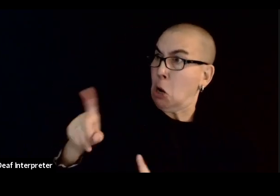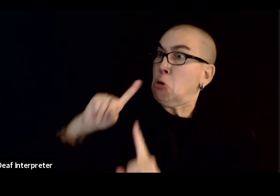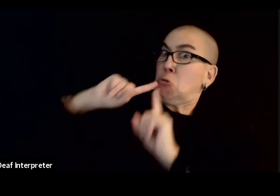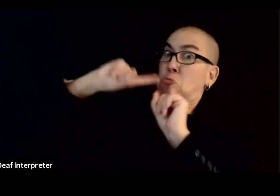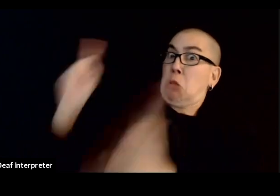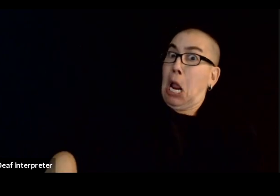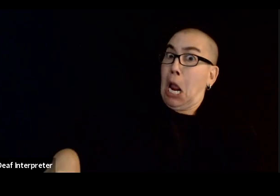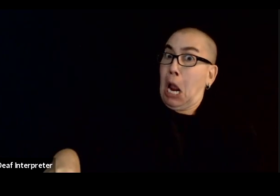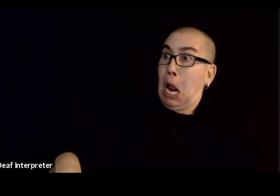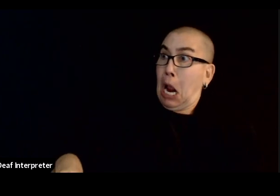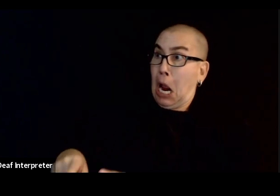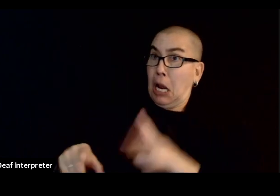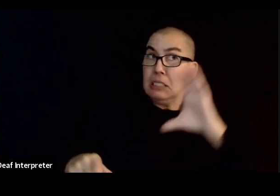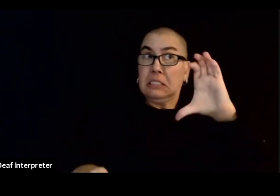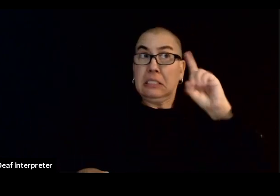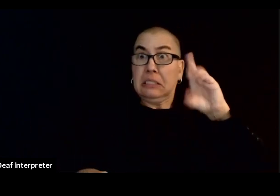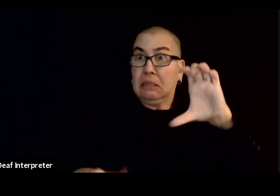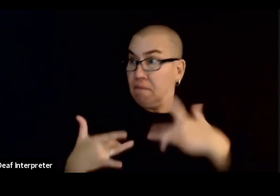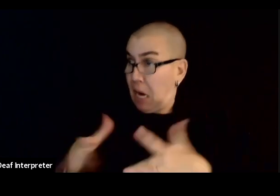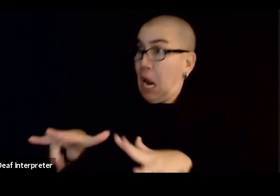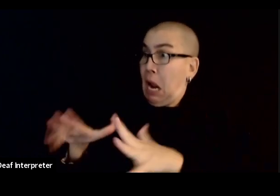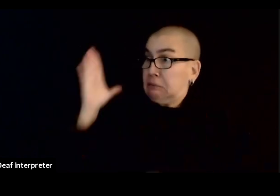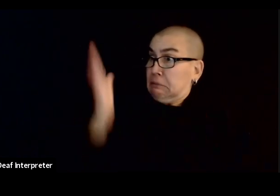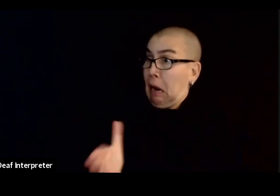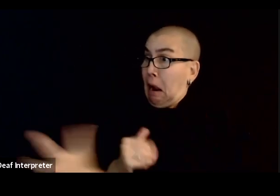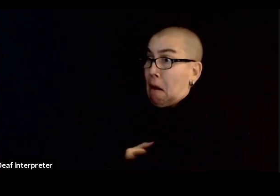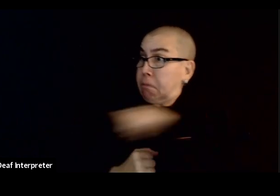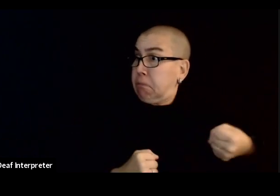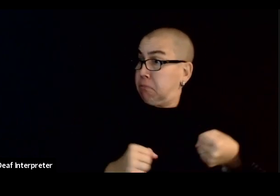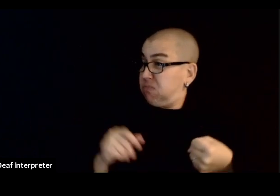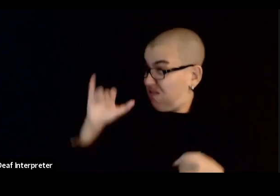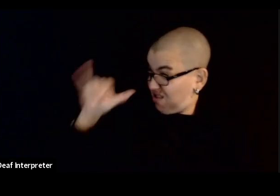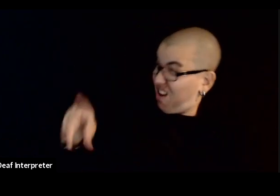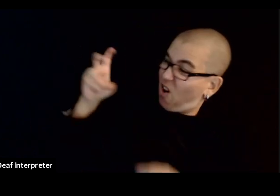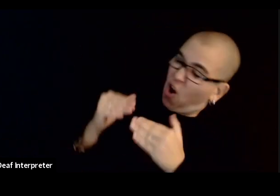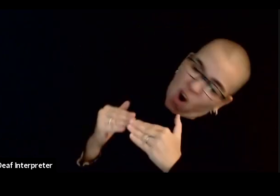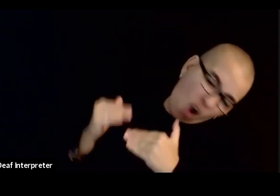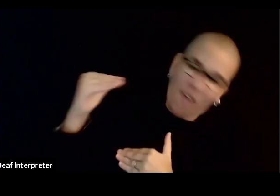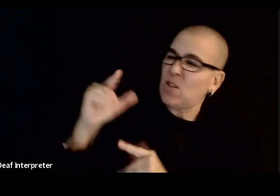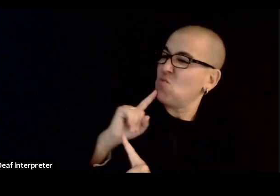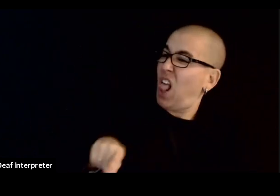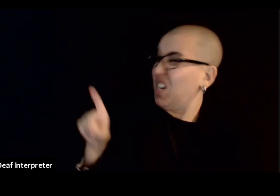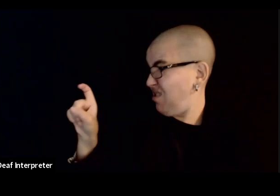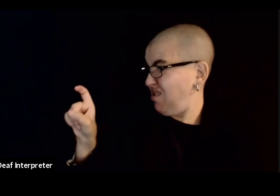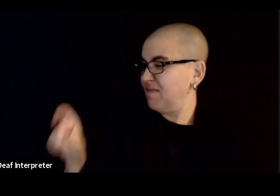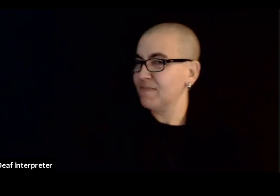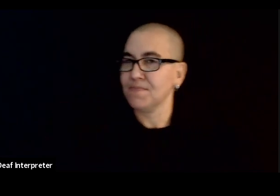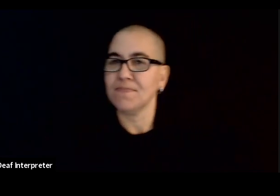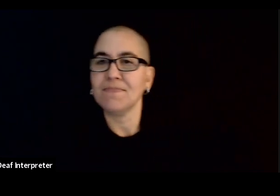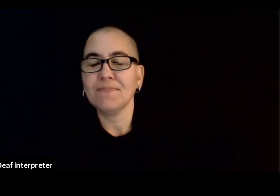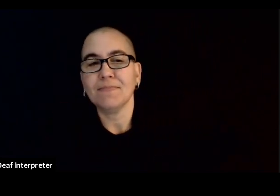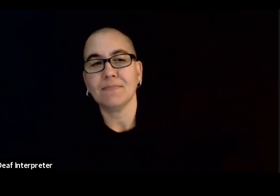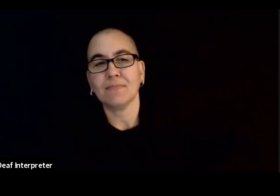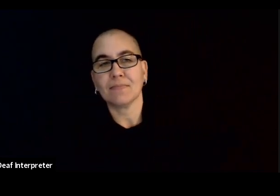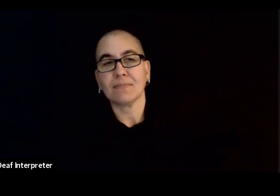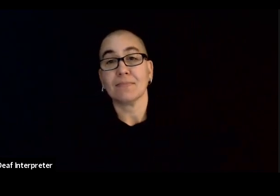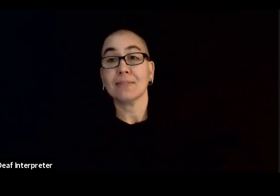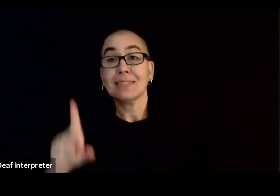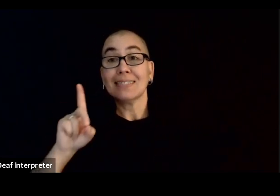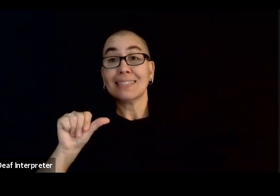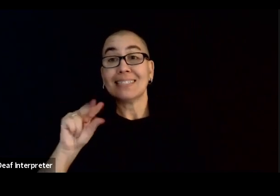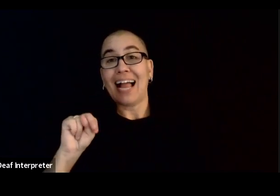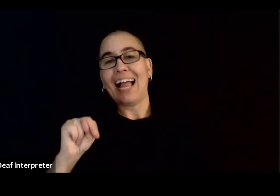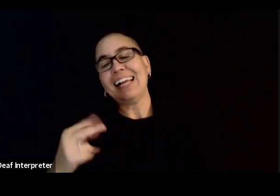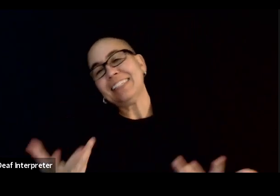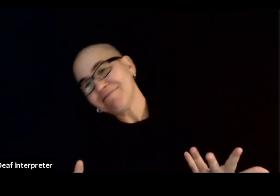The priority in all of our work is for the safety of our staff. The